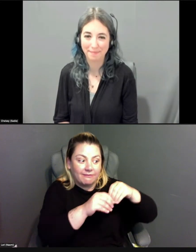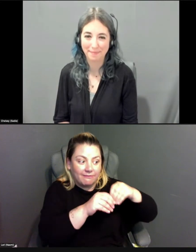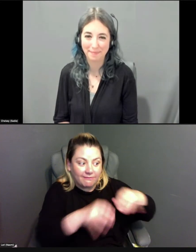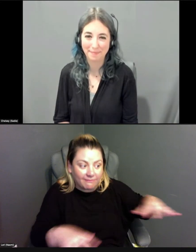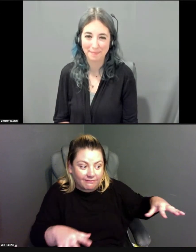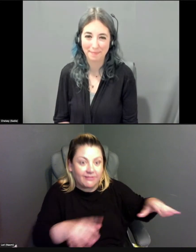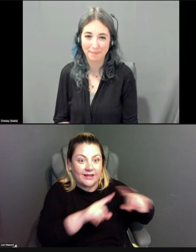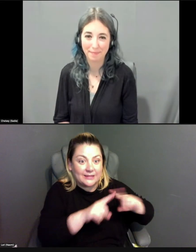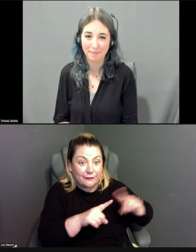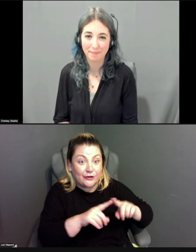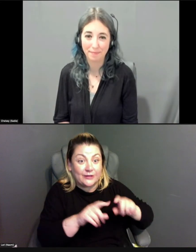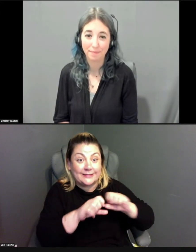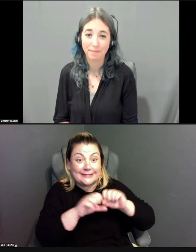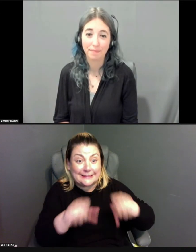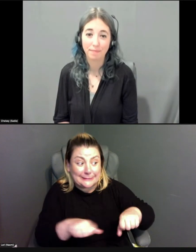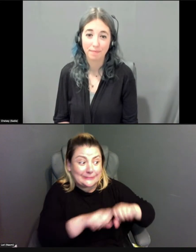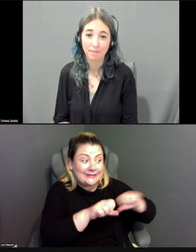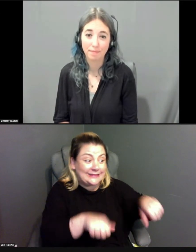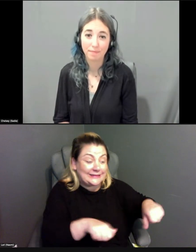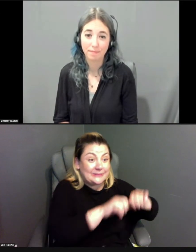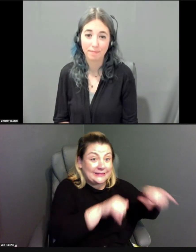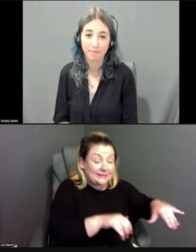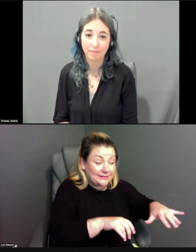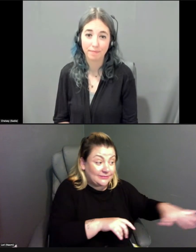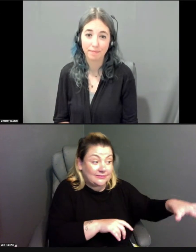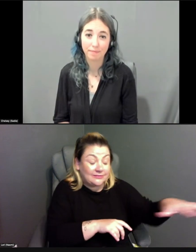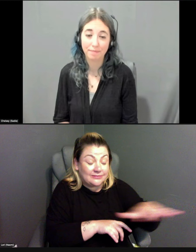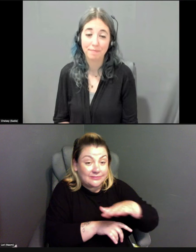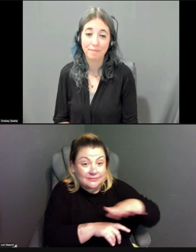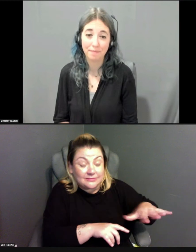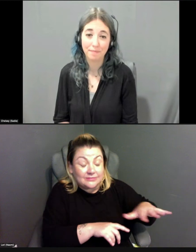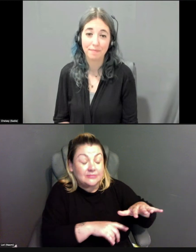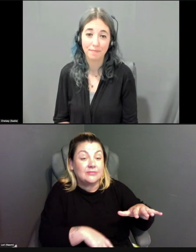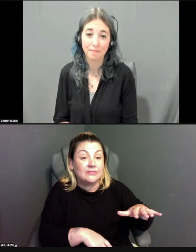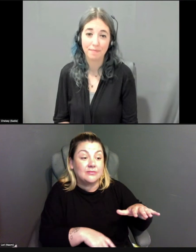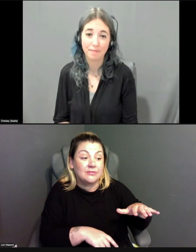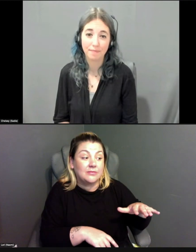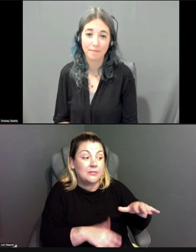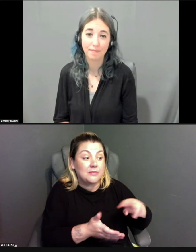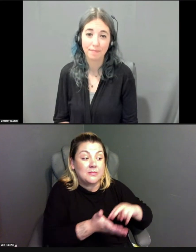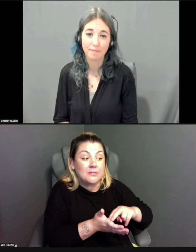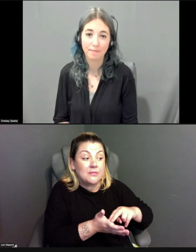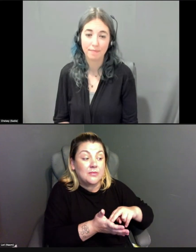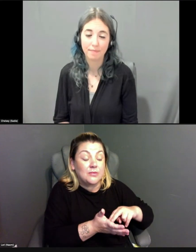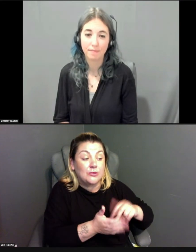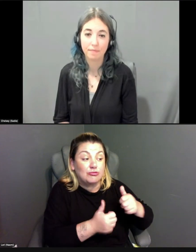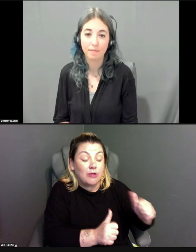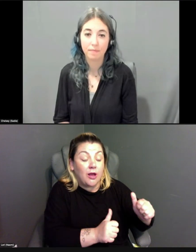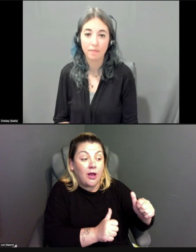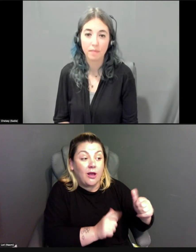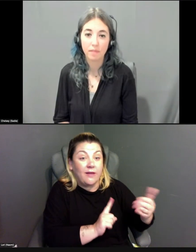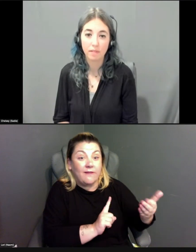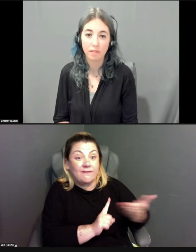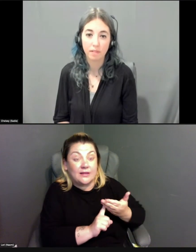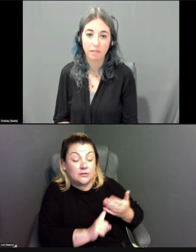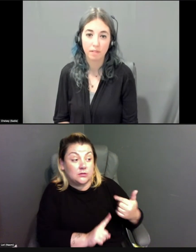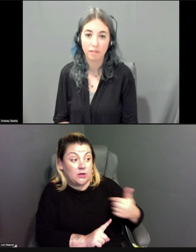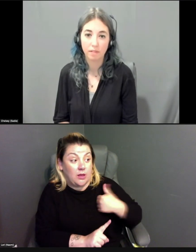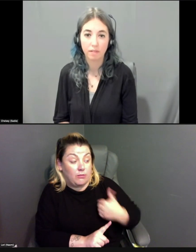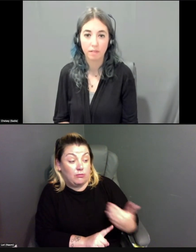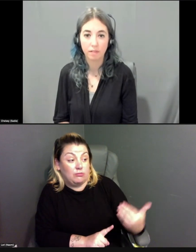is this sense that we are personally responsible for things that are actually